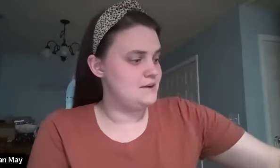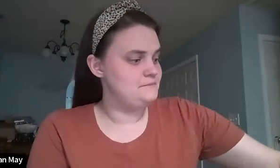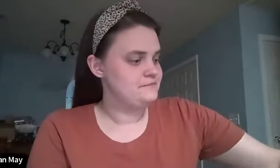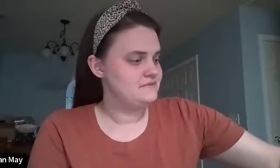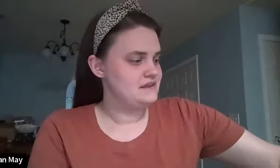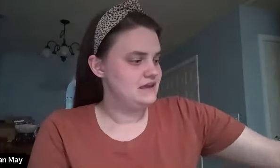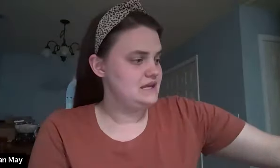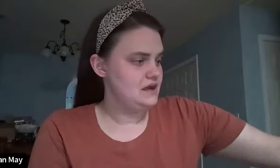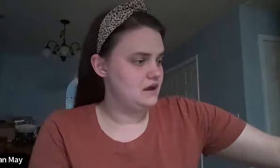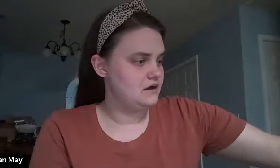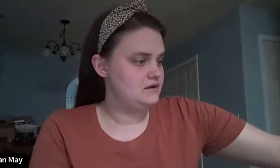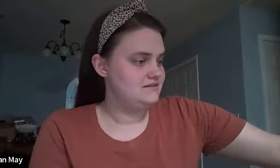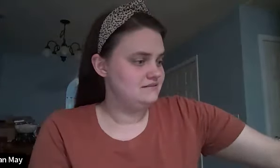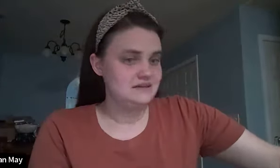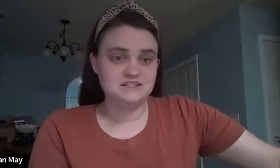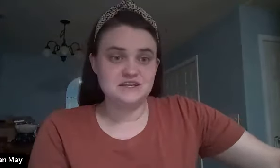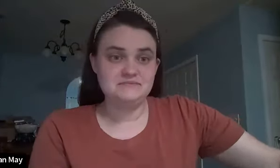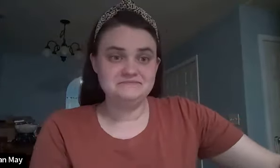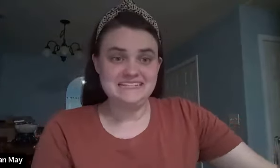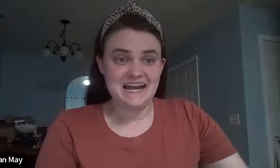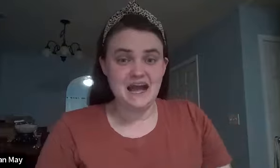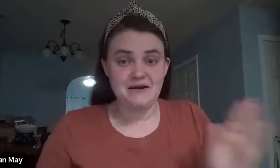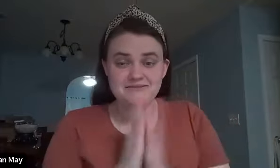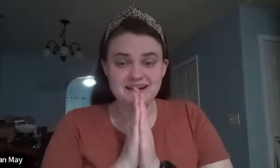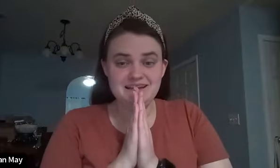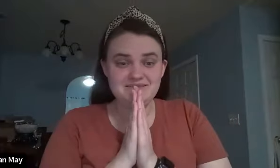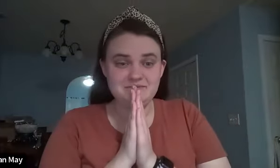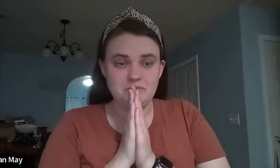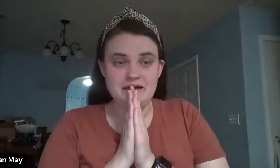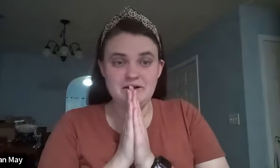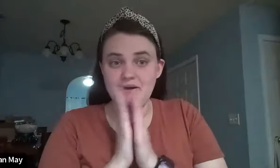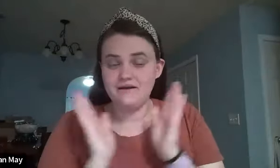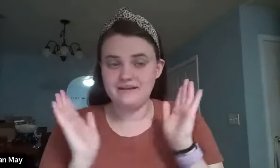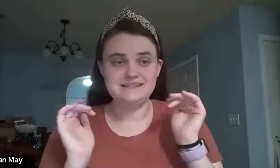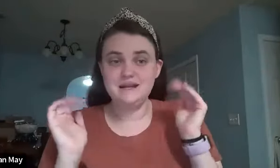And yeah. So, all right. Well, like I said,